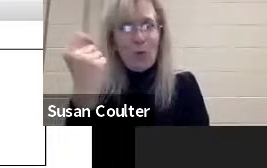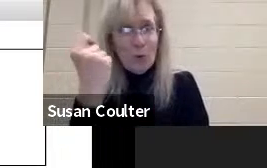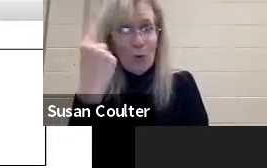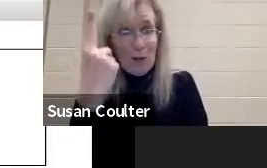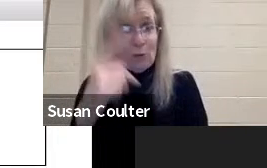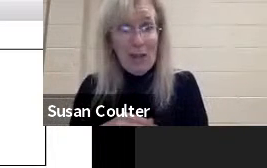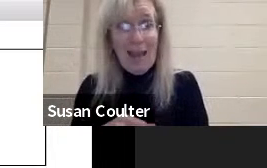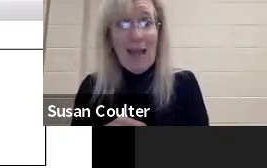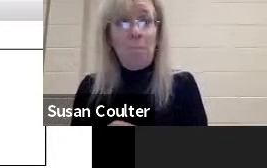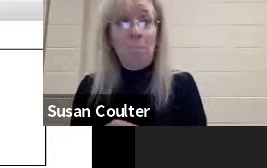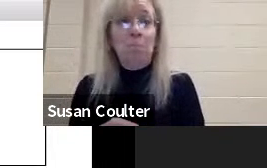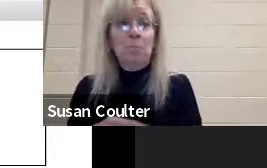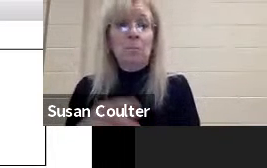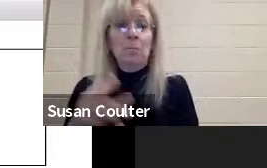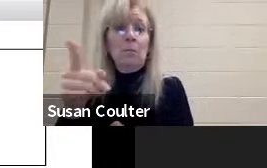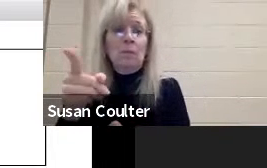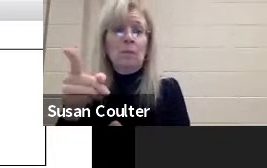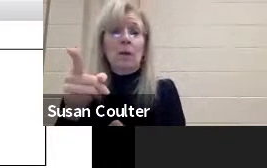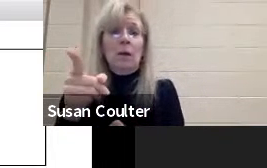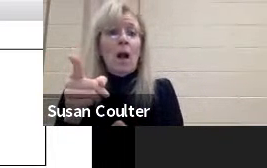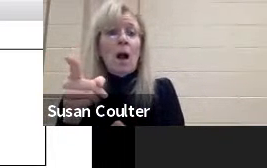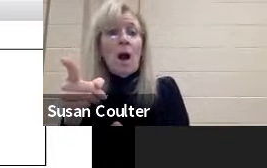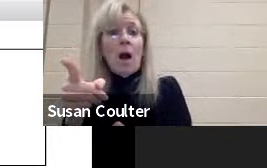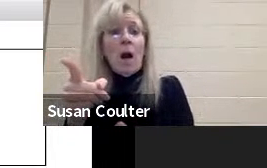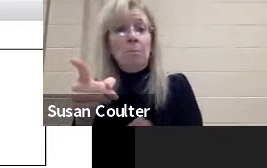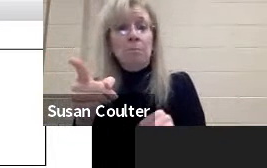help you to understand.